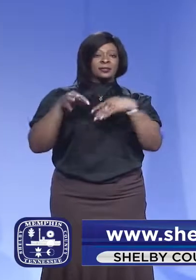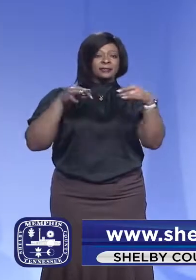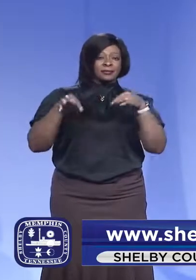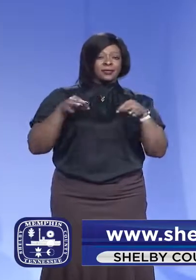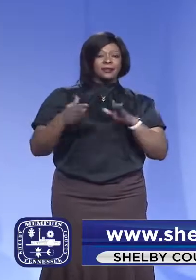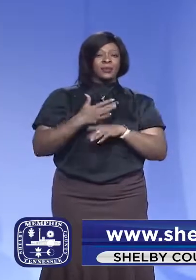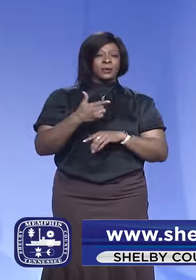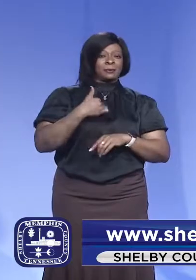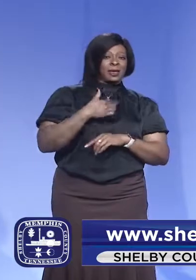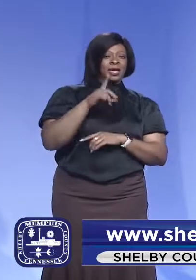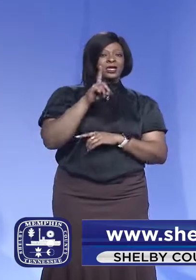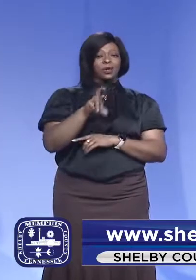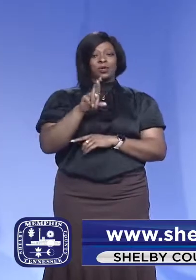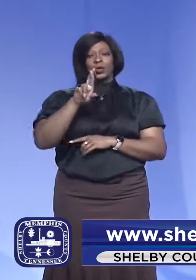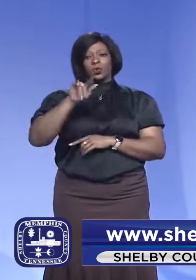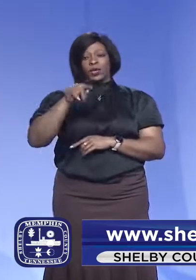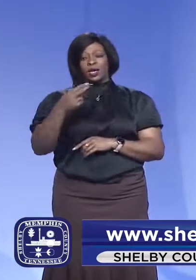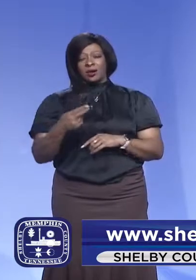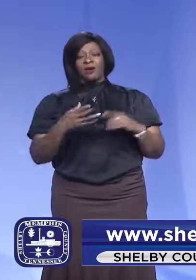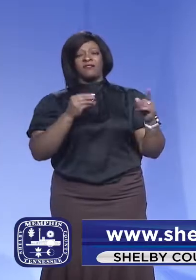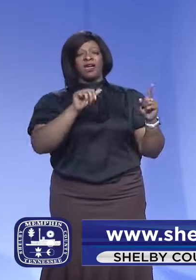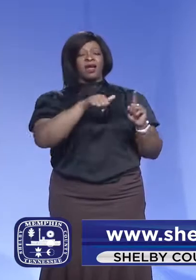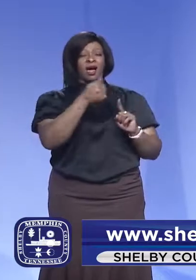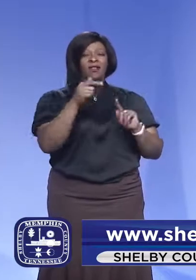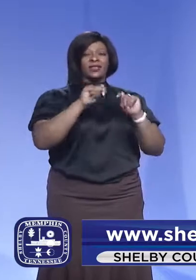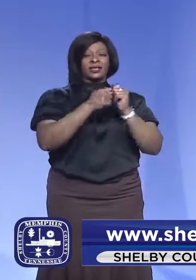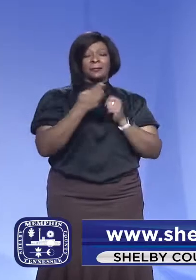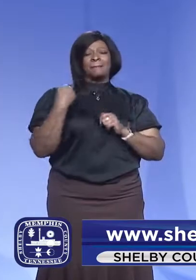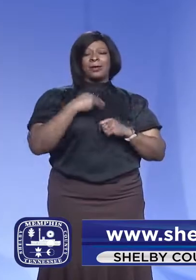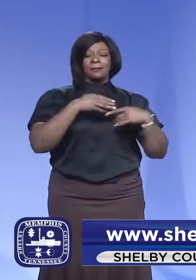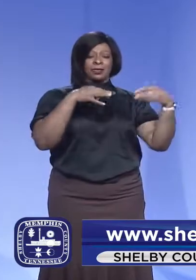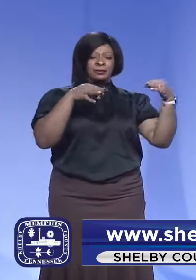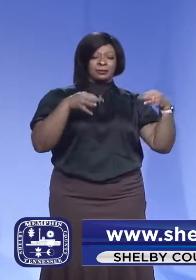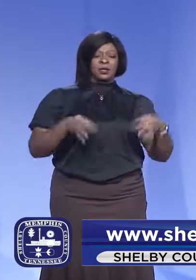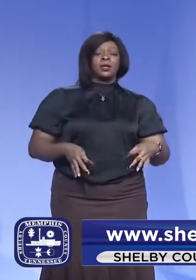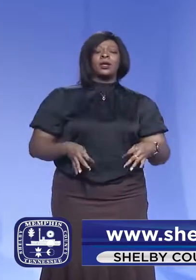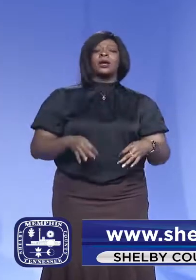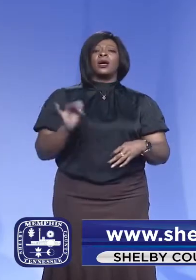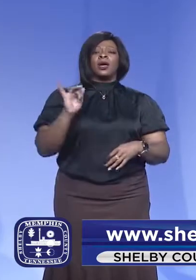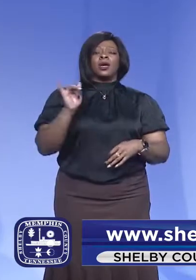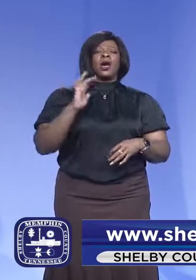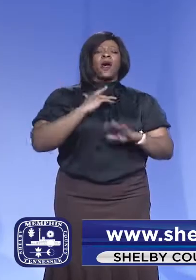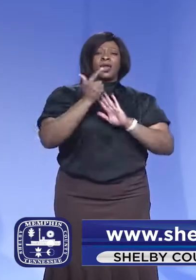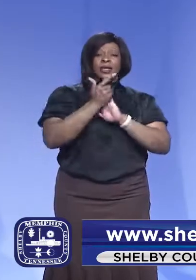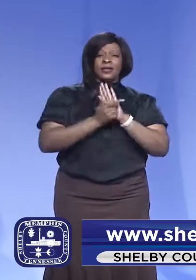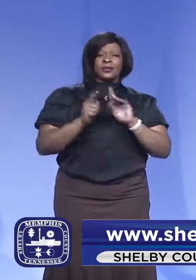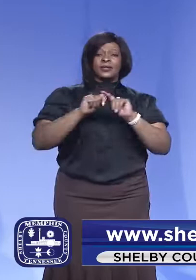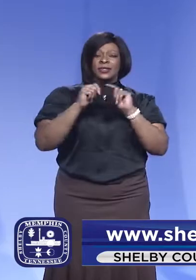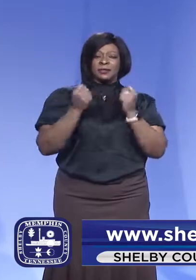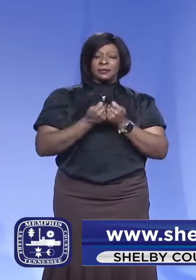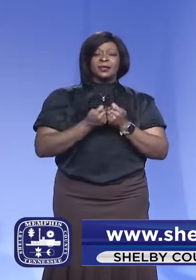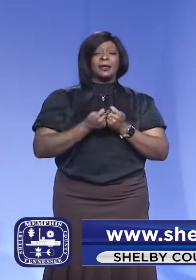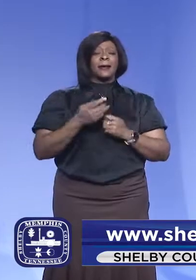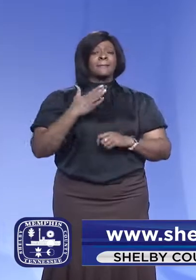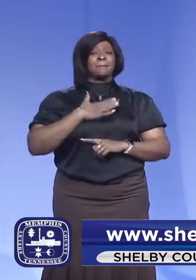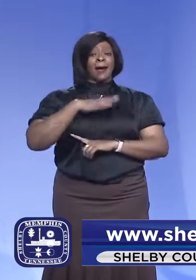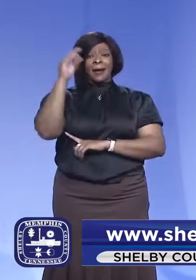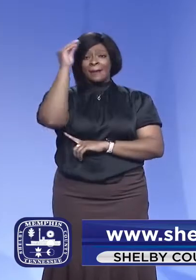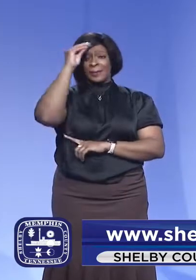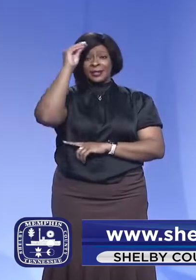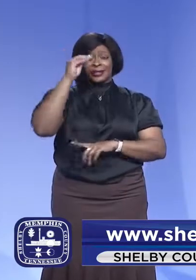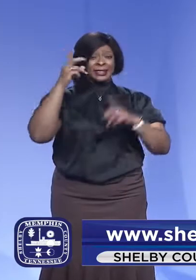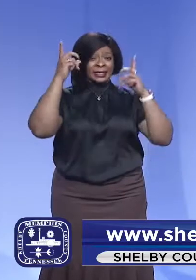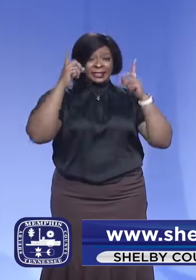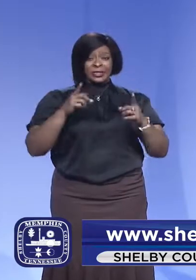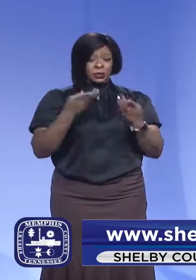between myself and Dr. Randolph, as well as some other team members, as well as our legal team. And so in my opinion, the